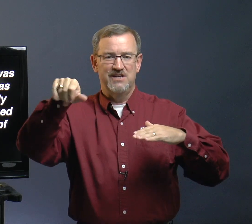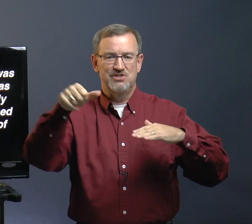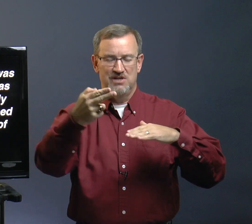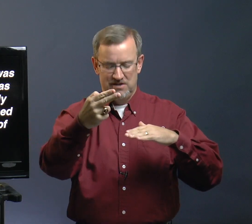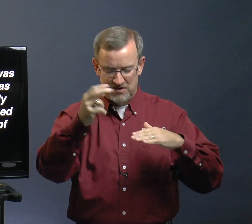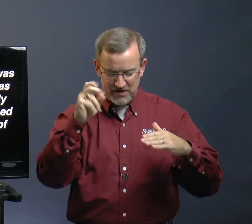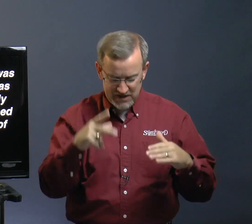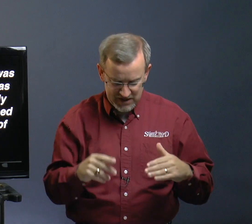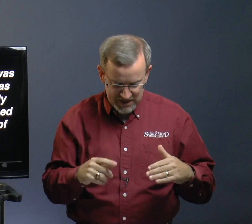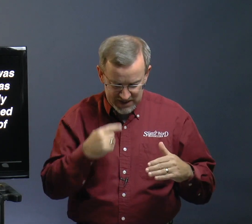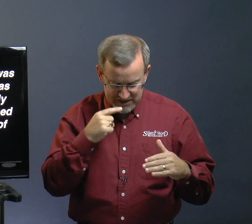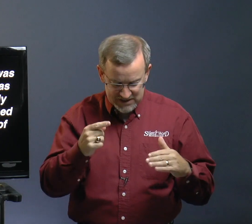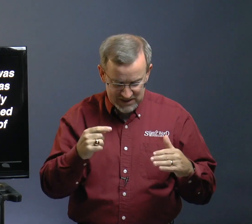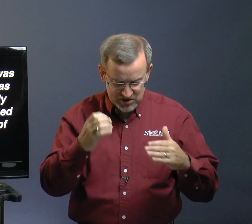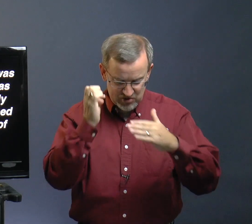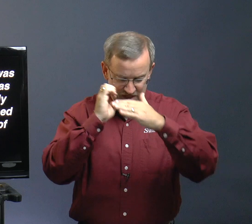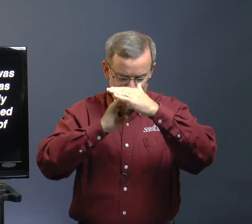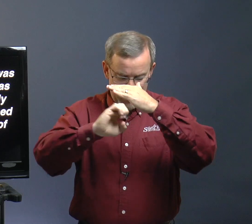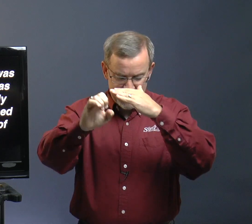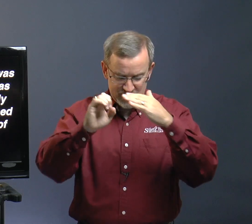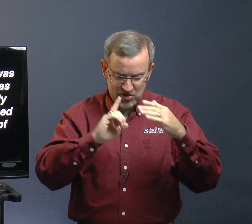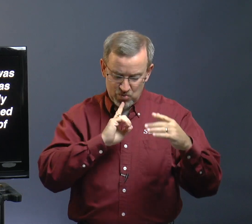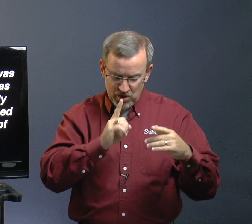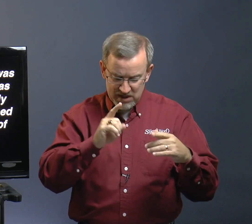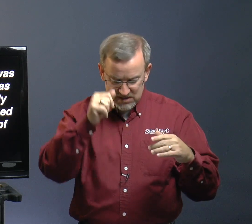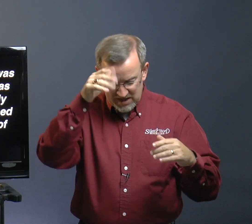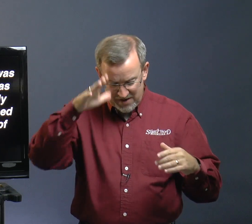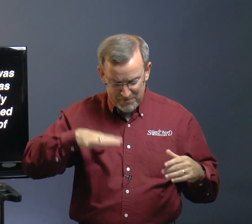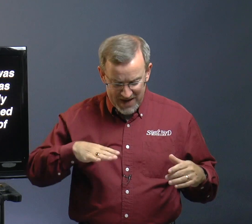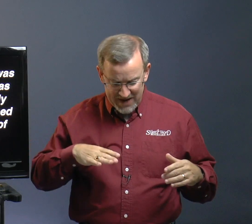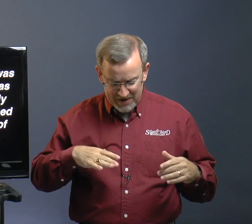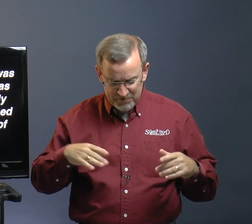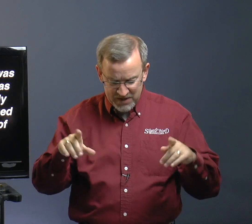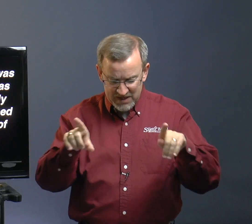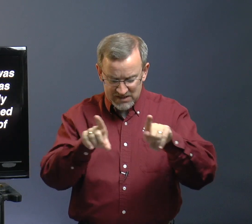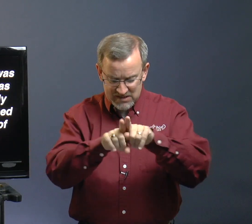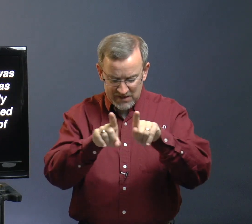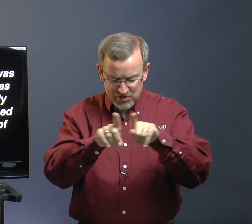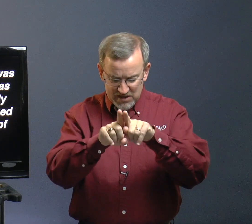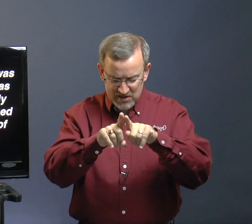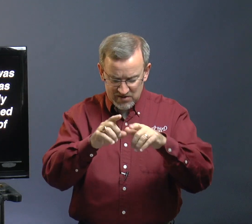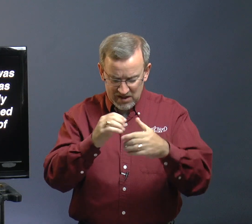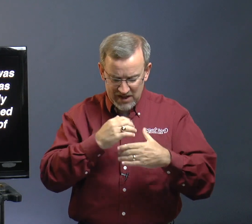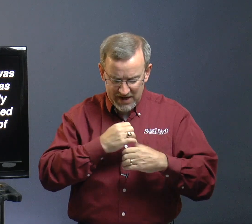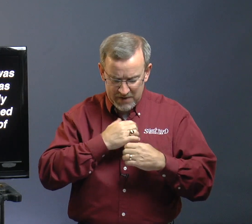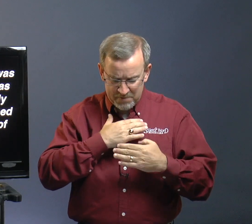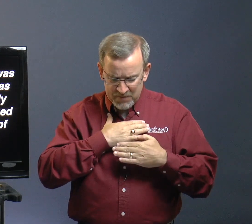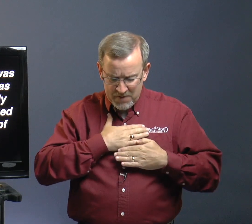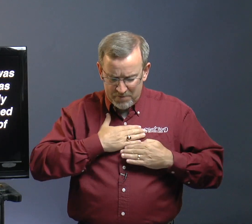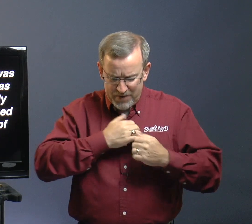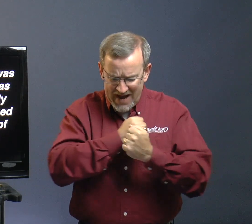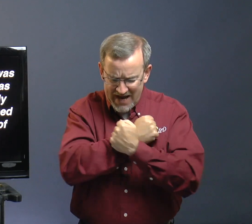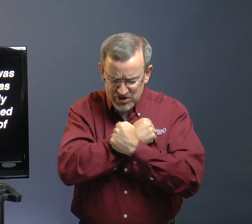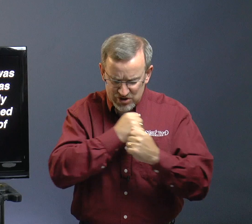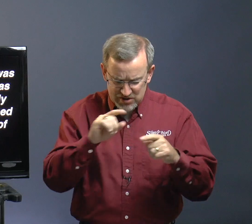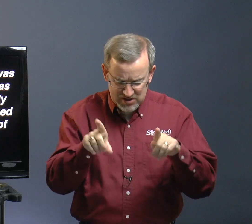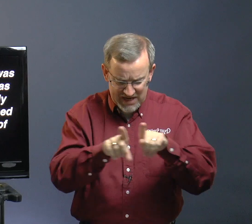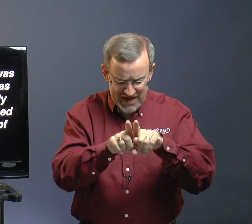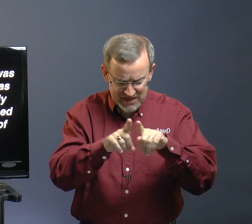Elijah, all right? It says, so Elijah was a man subject unto like passions as